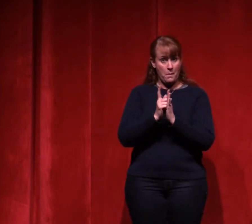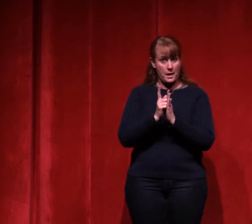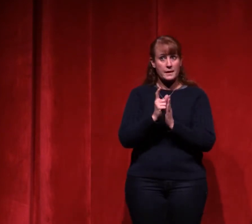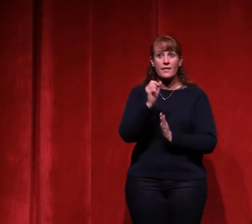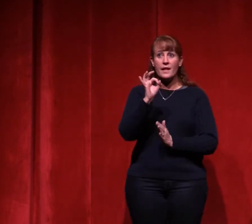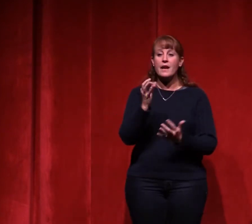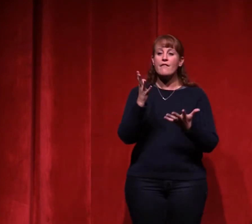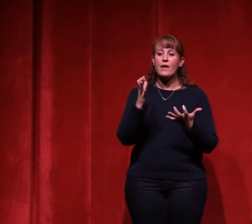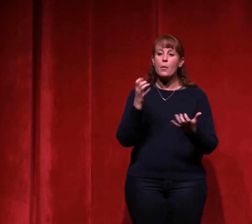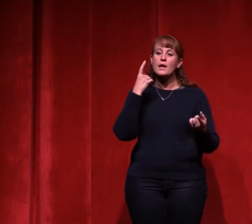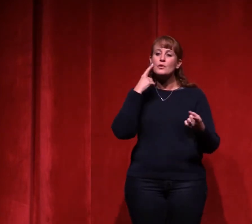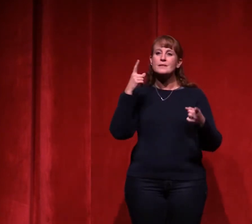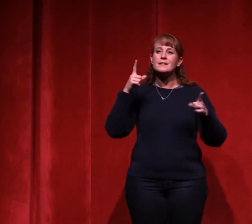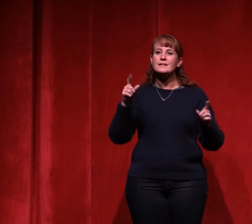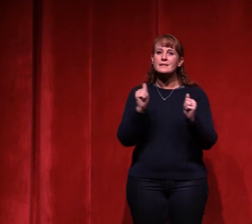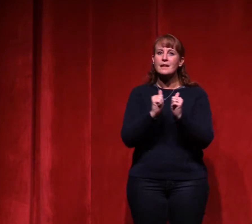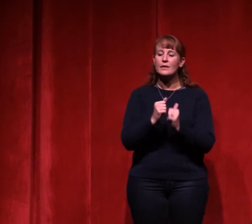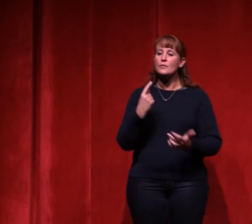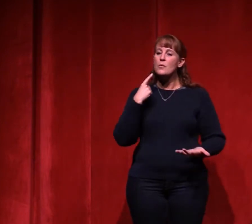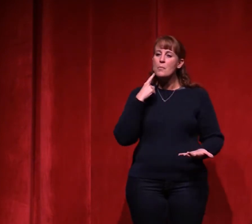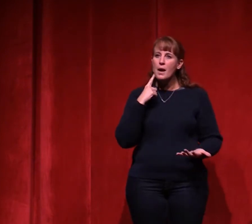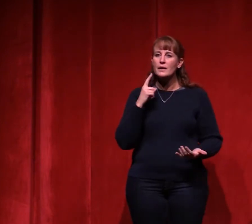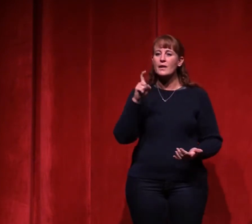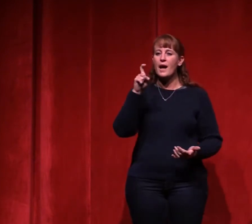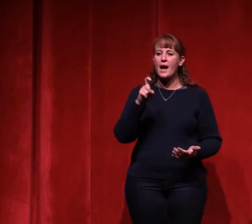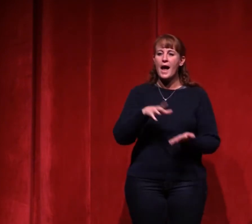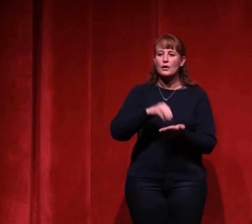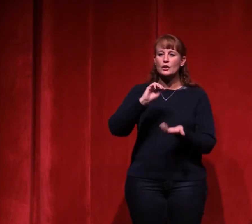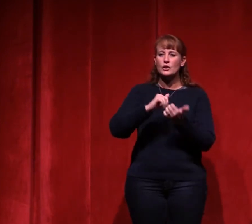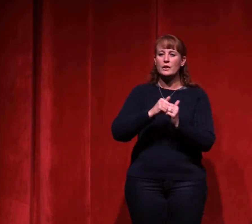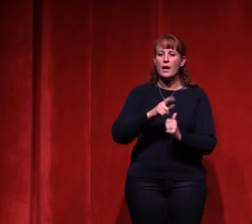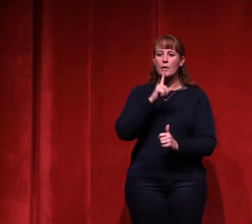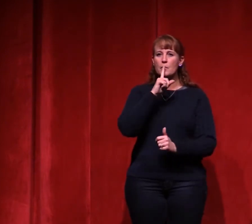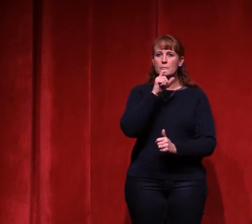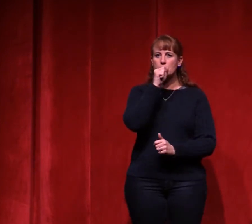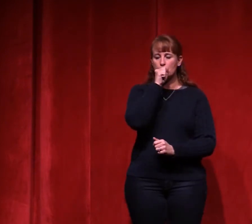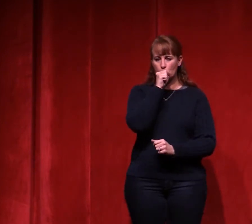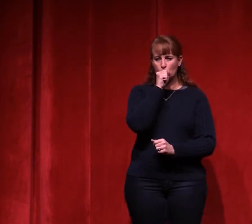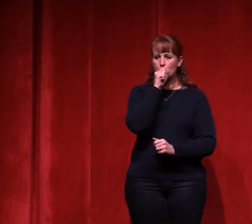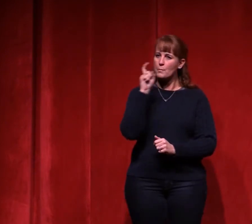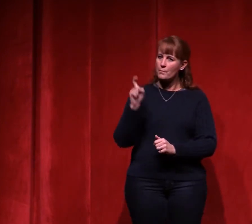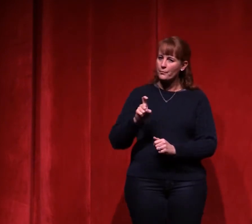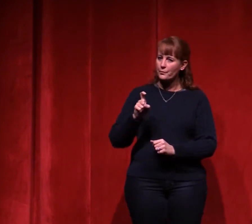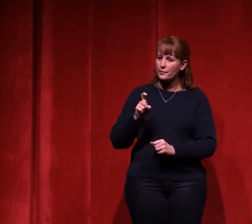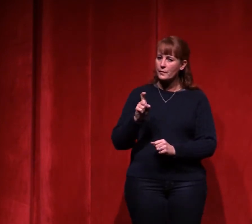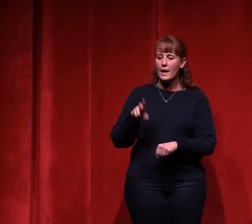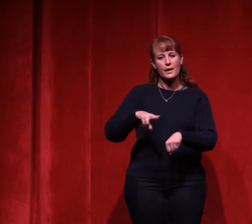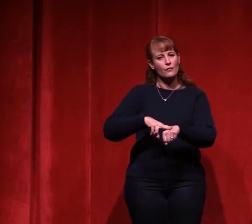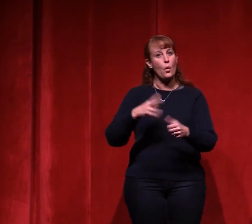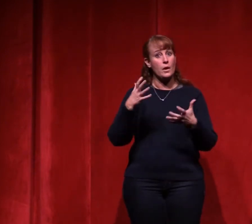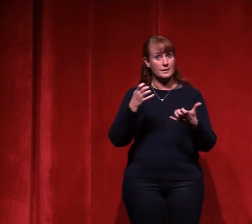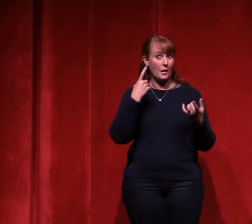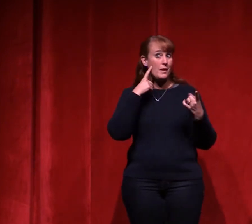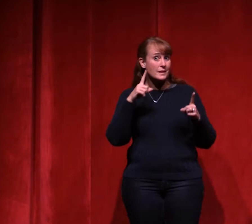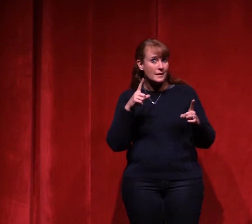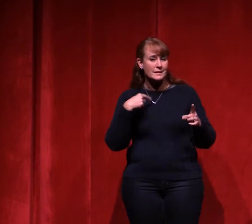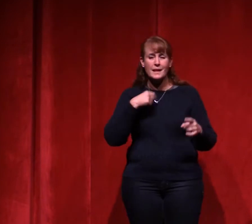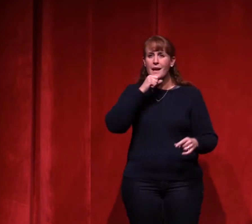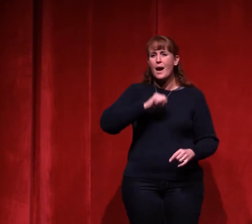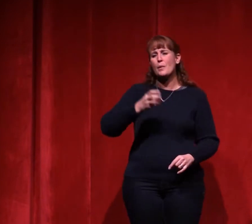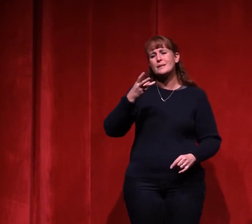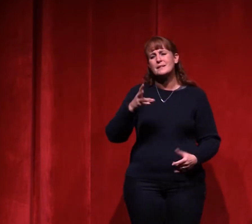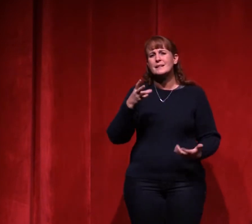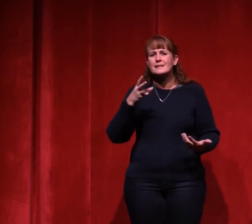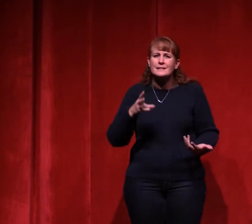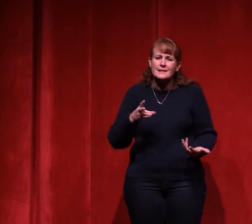that if I wanted to succeed in this business, I'd need to learn how to keep my mouth shut. And of course, I wanted to succeed. I was 16